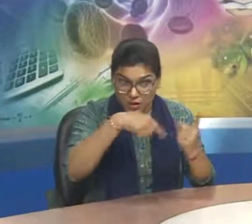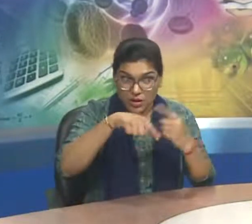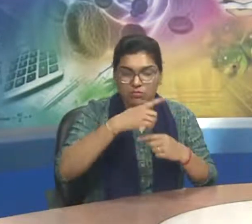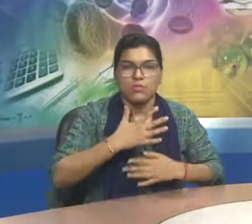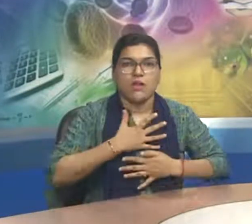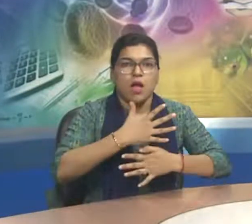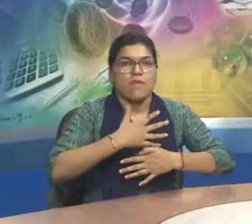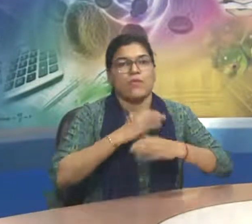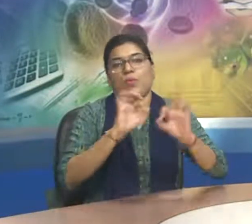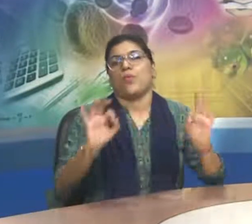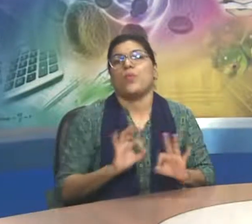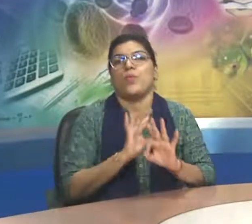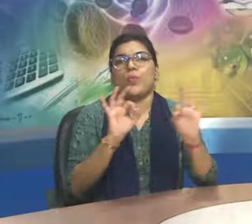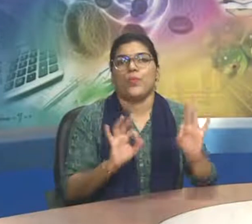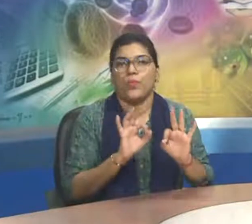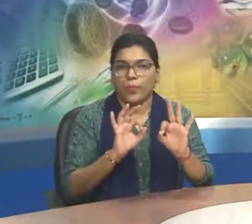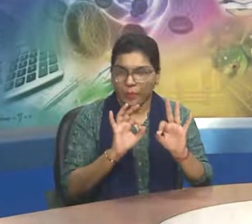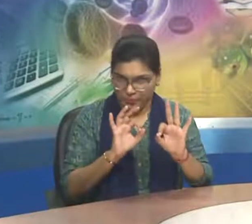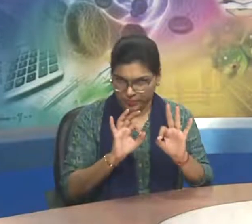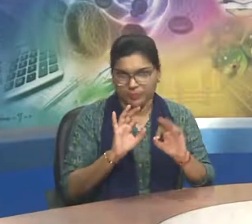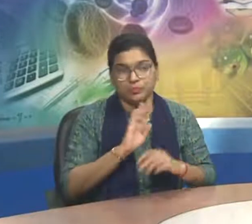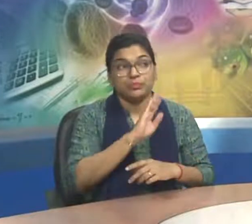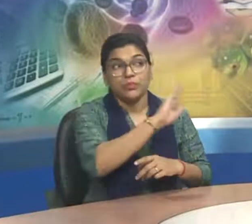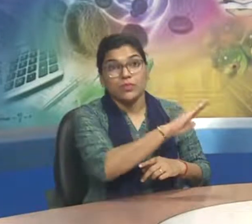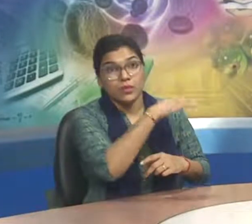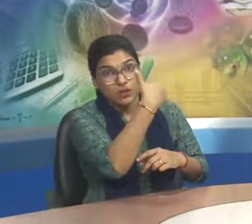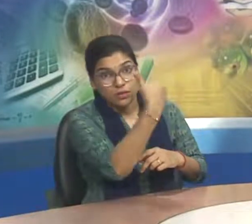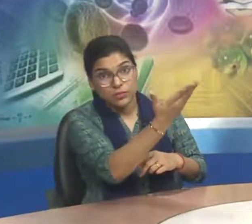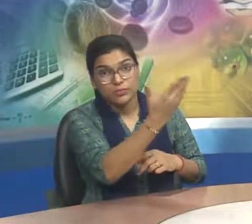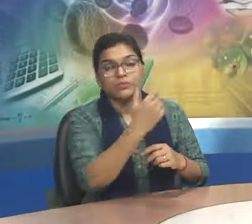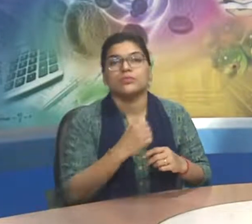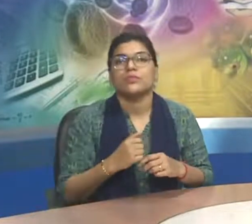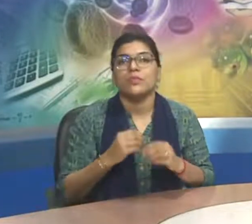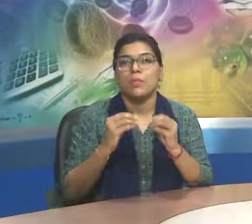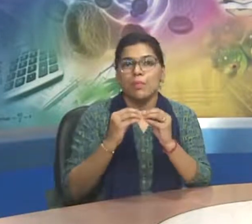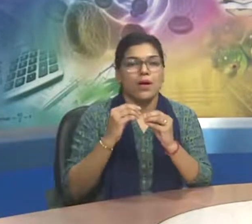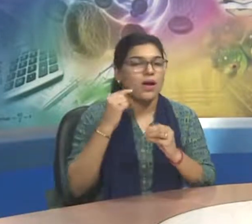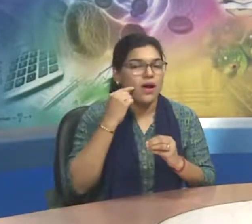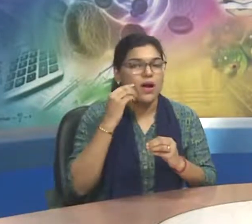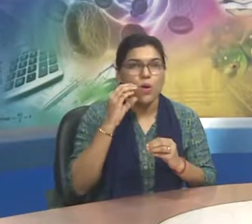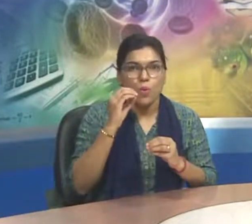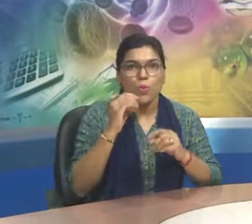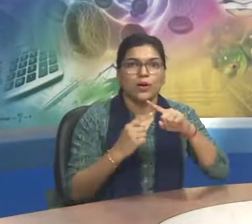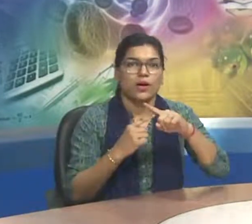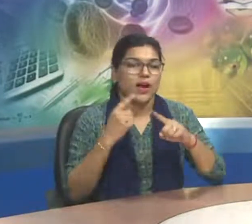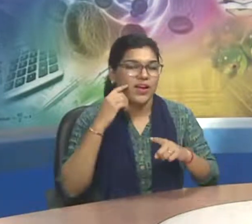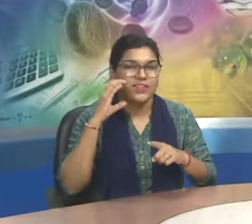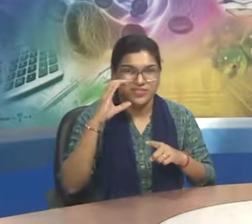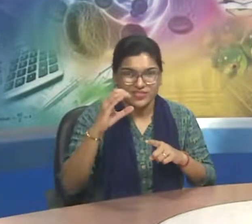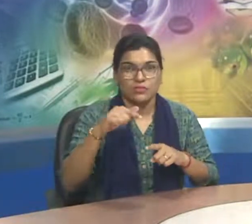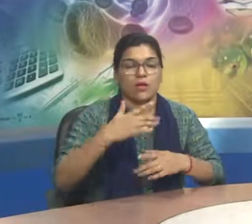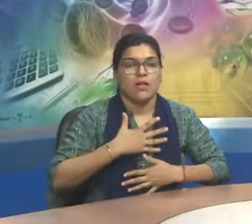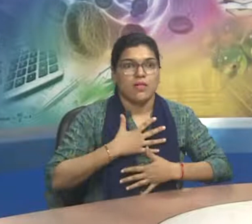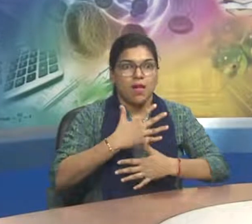known as abiotic or non-living resources. And the other